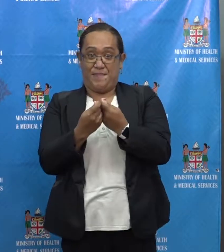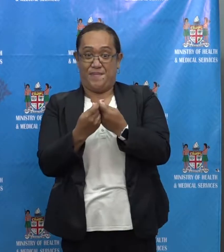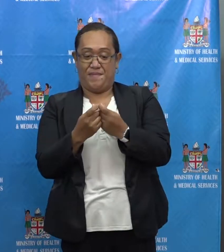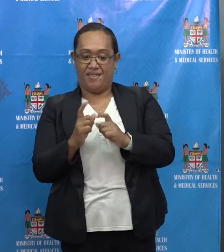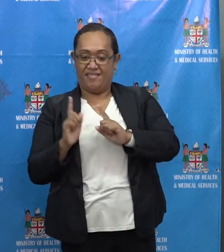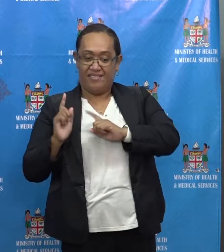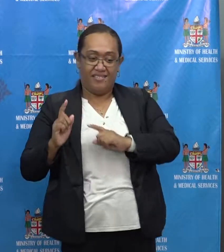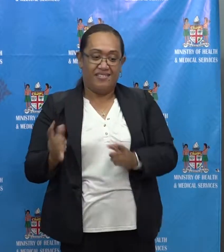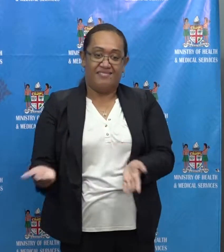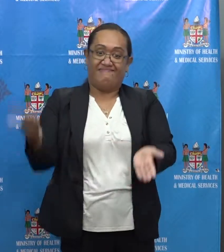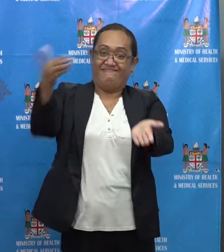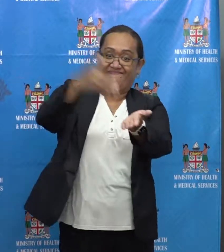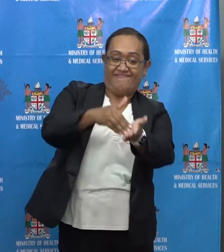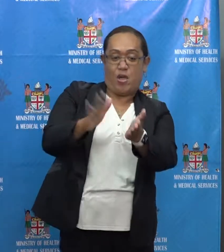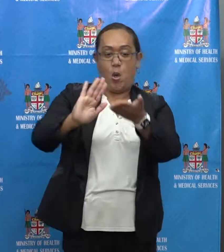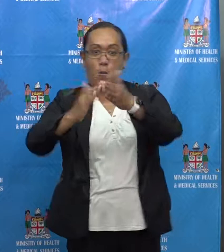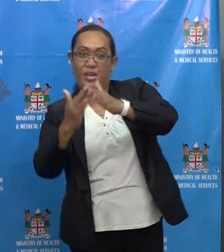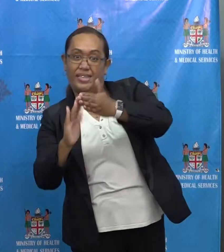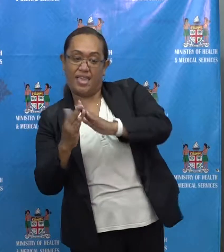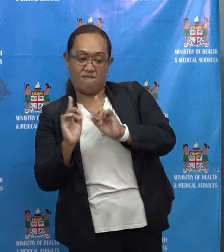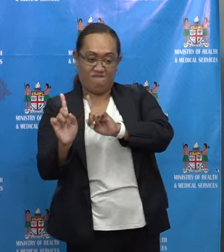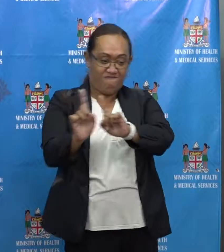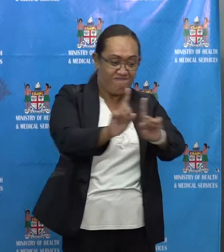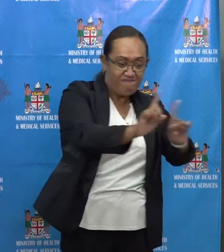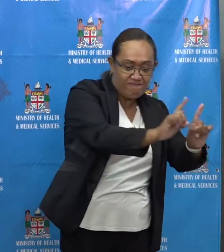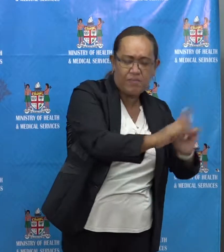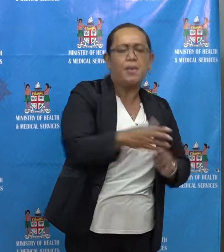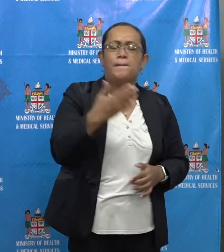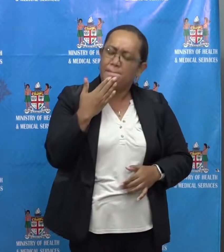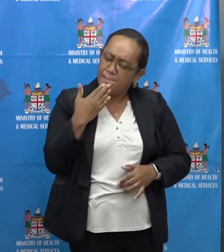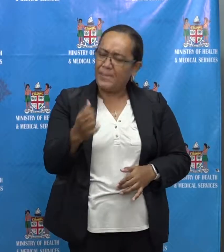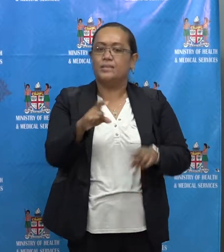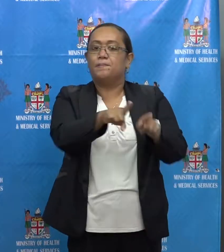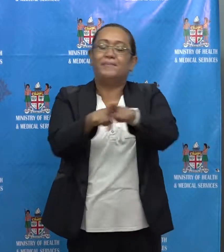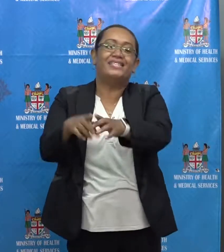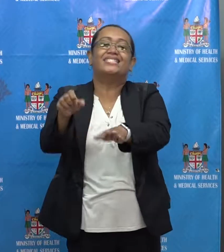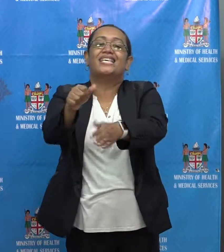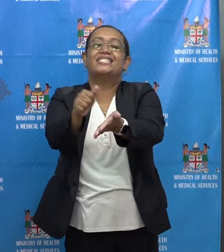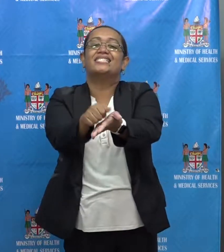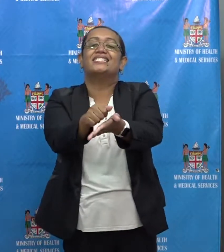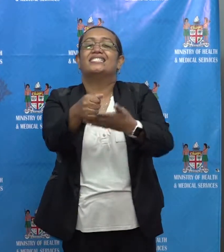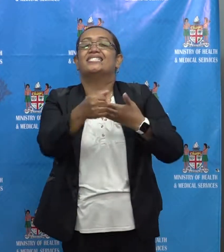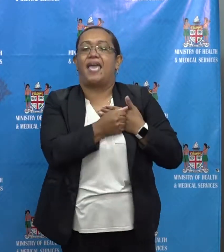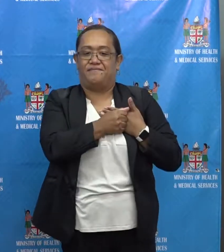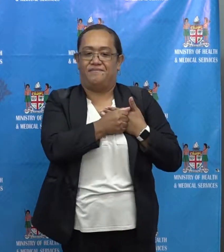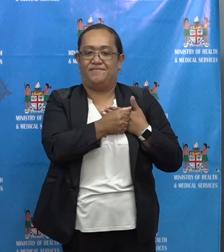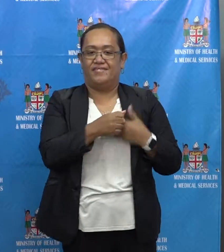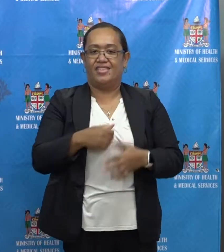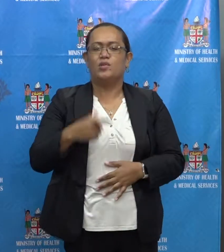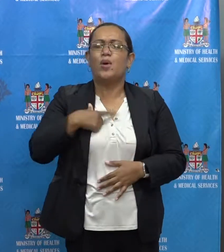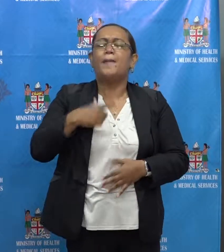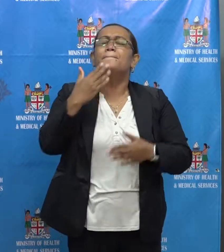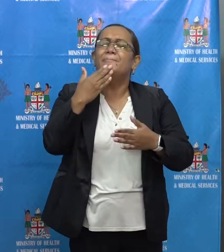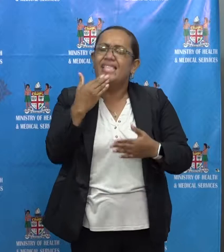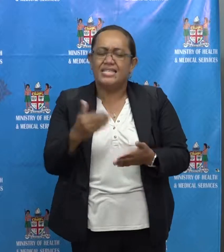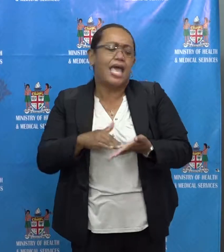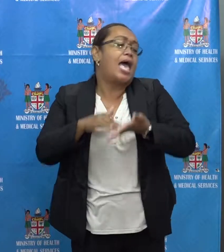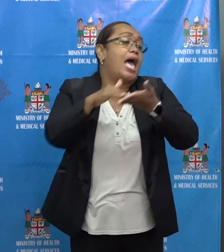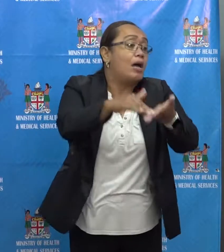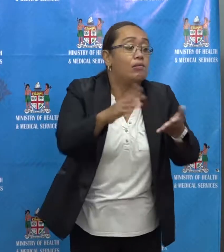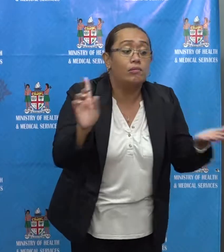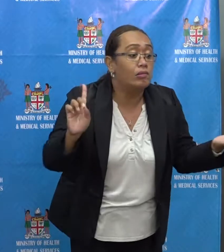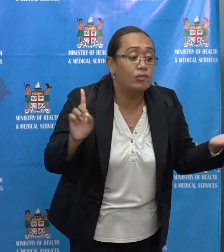you, they care about your family, they care about keeping our country safe. So please, just offer whatever cooperation and assistance you can.